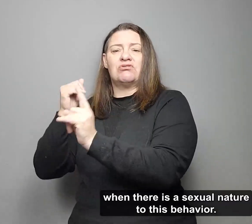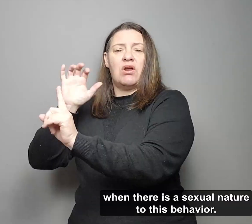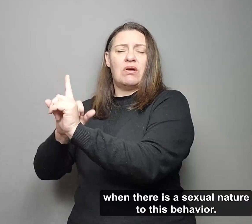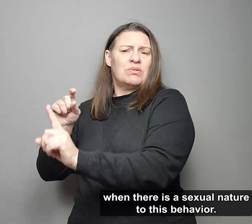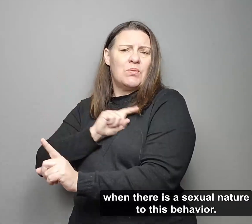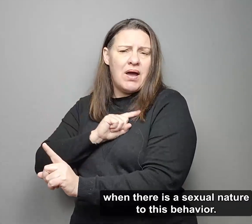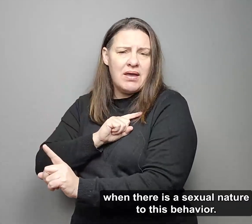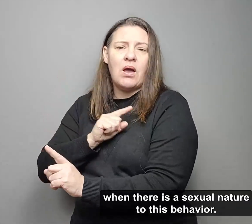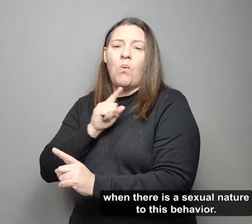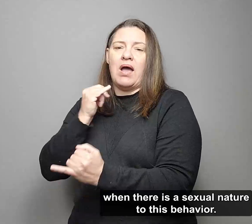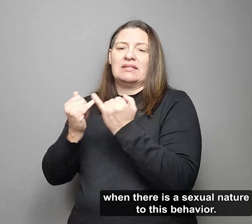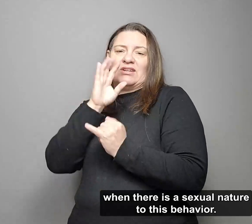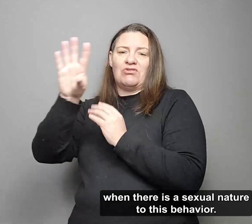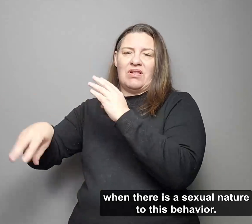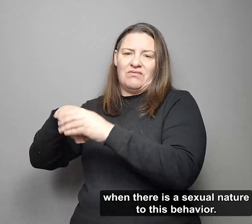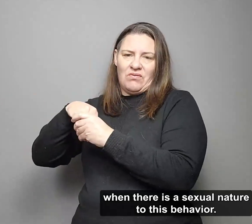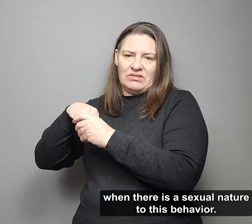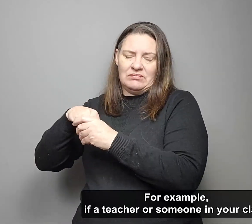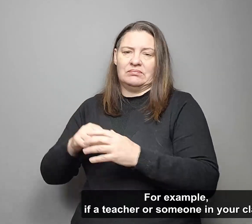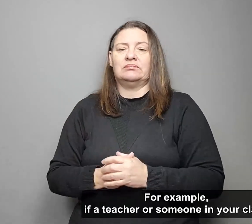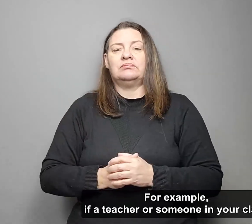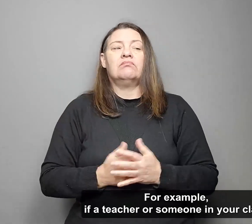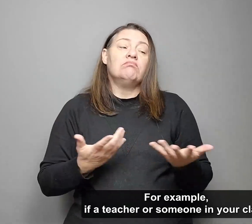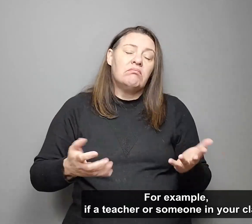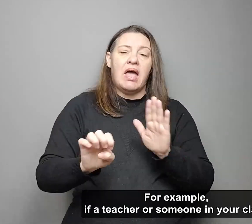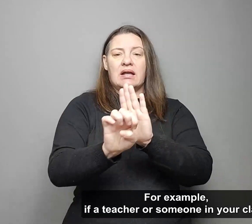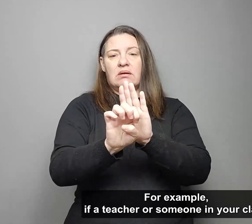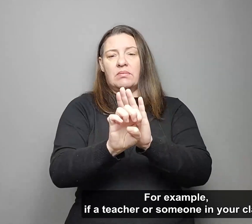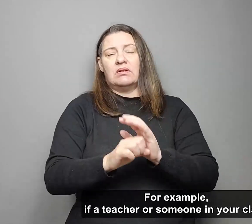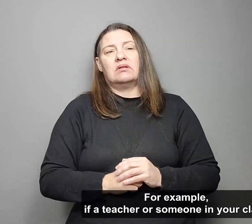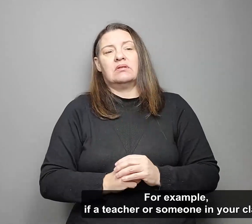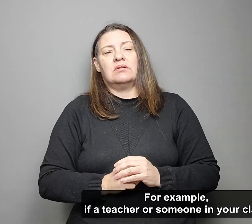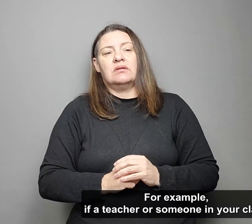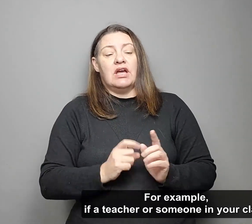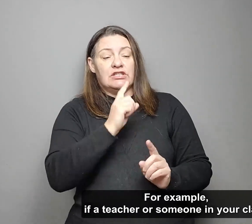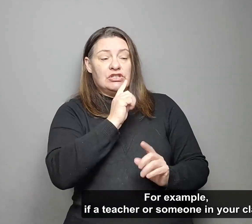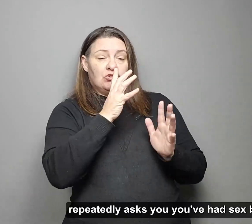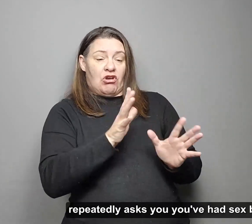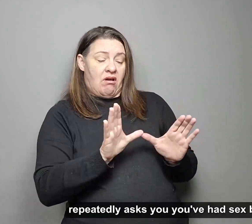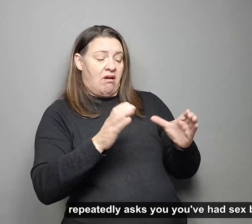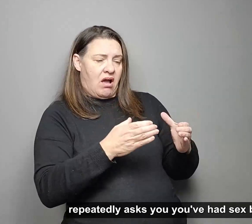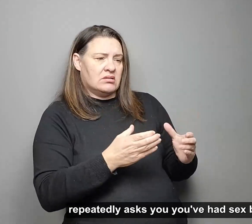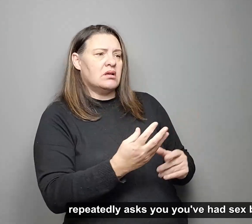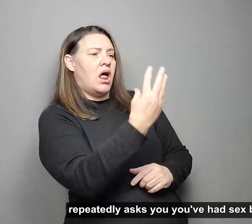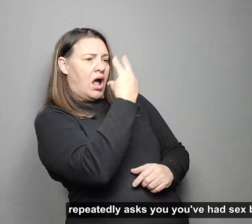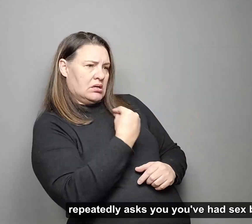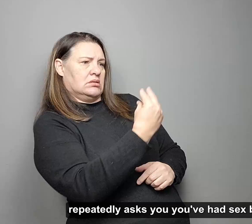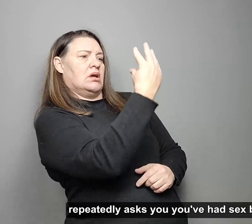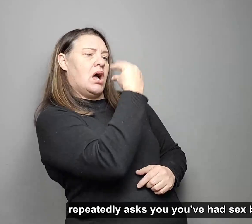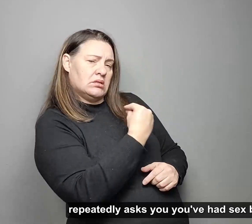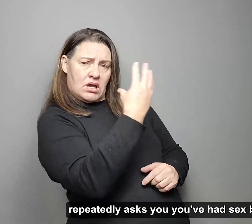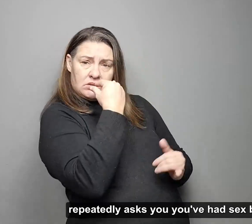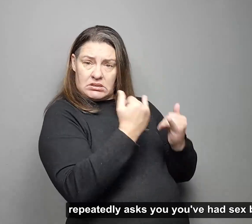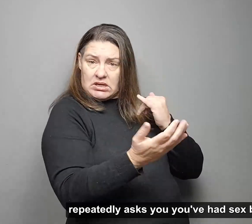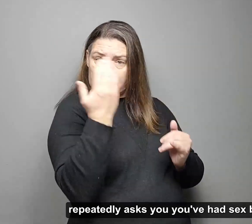there is a sexual nature to this behavior. For example, if a teacher or someone in your class repeatedly asks you if you've had